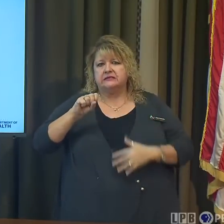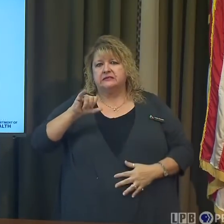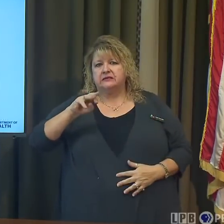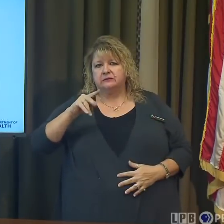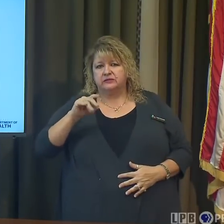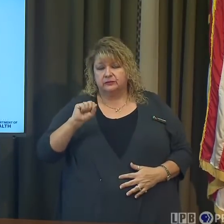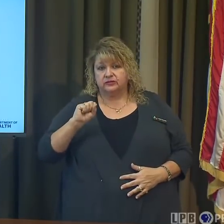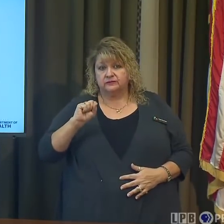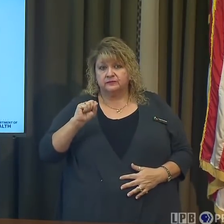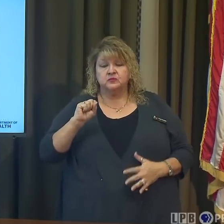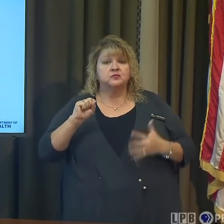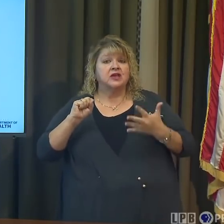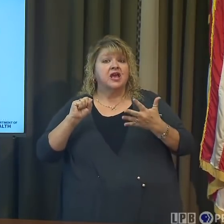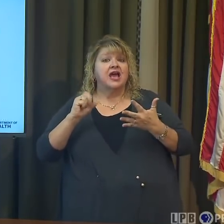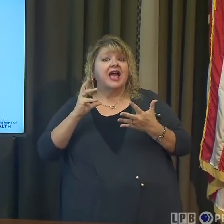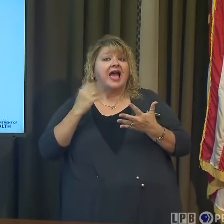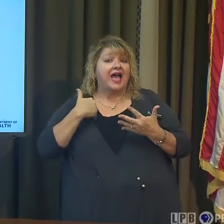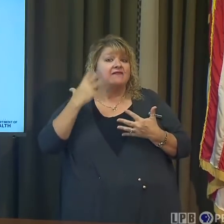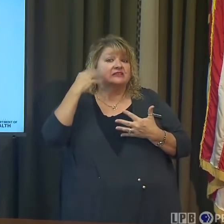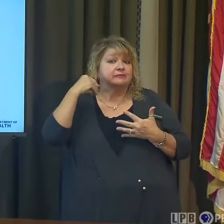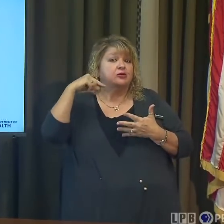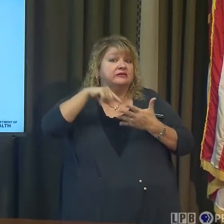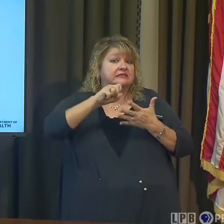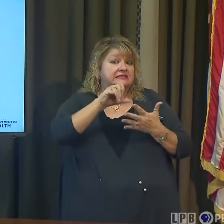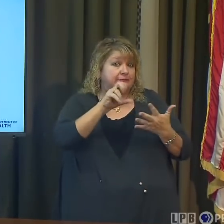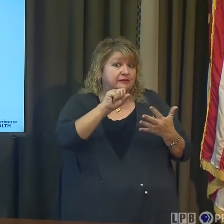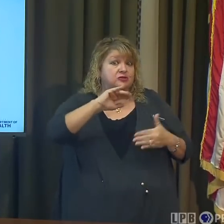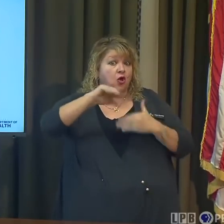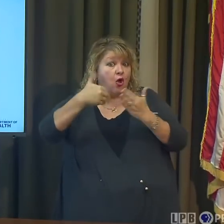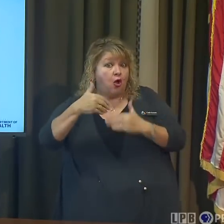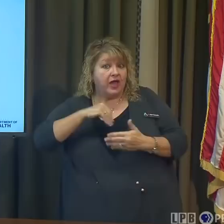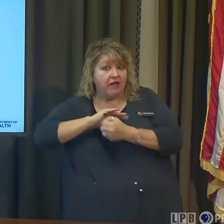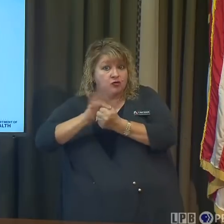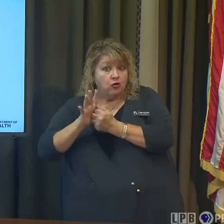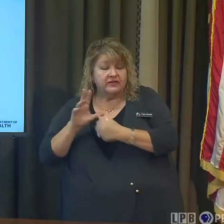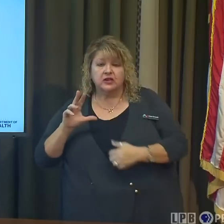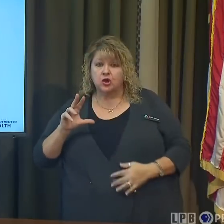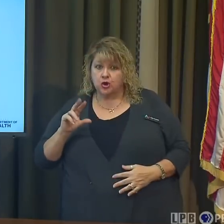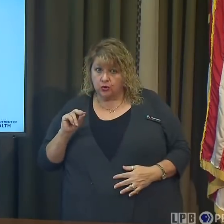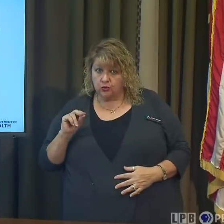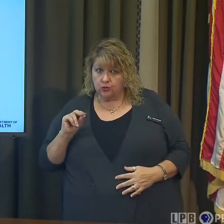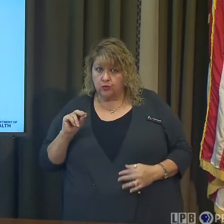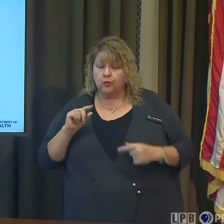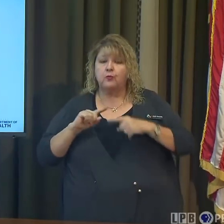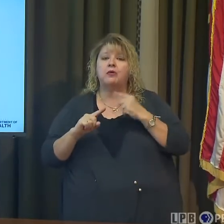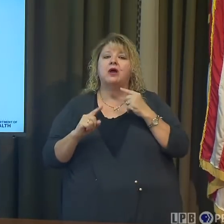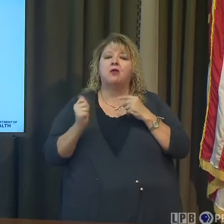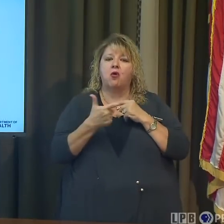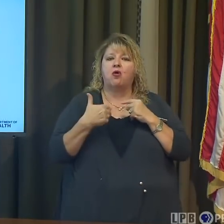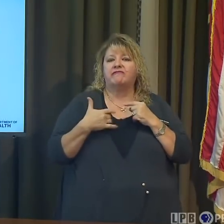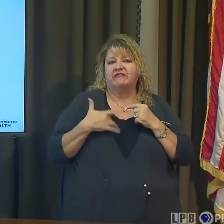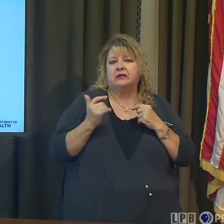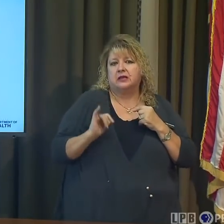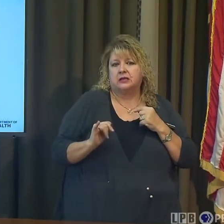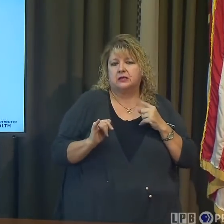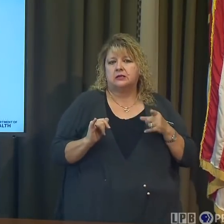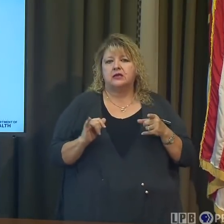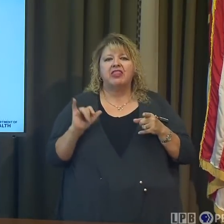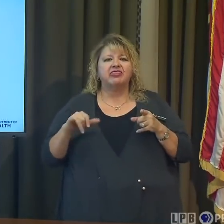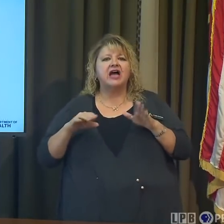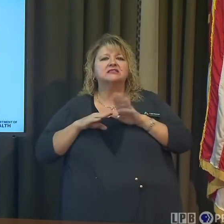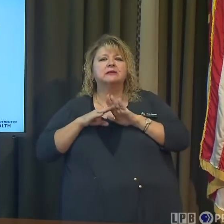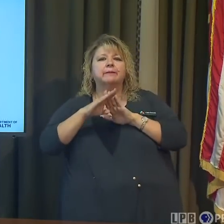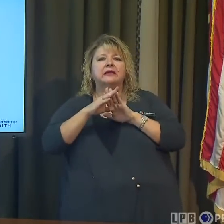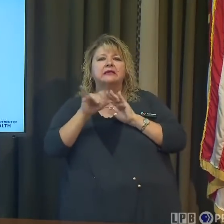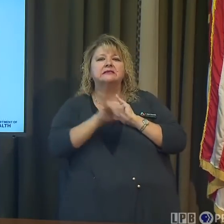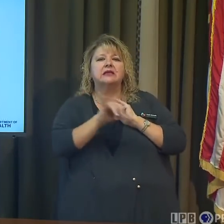Not all those people will have COVID, but many of them will. That is a little bit less than the peak that we had around Christmas and New